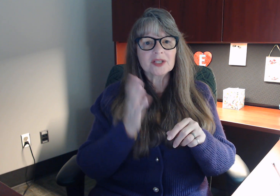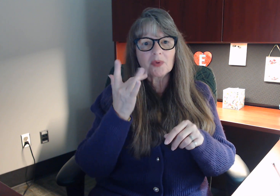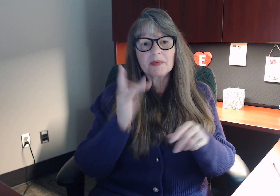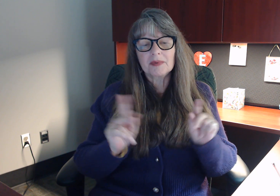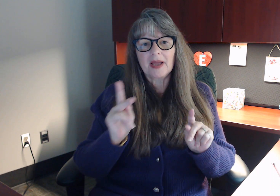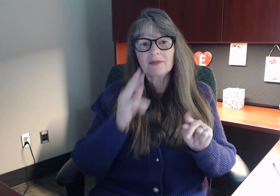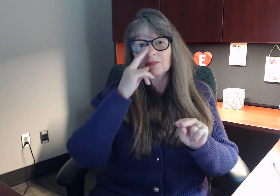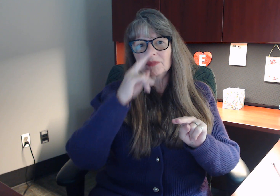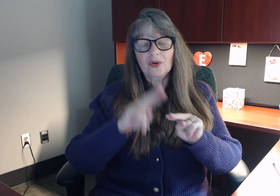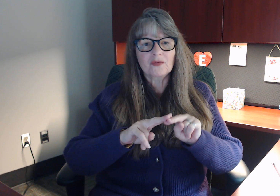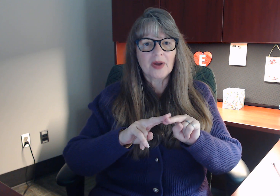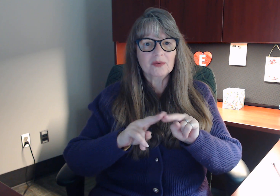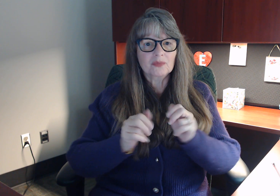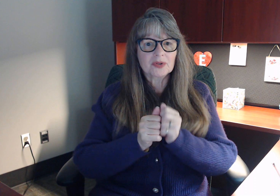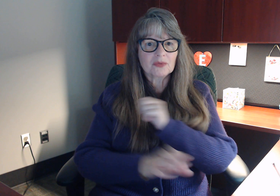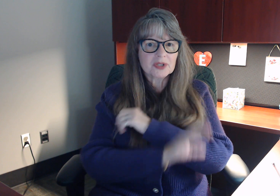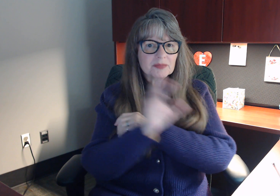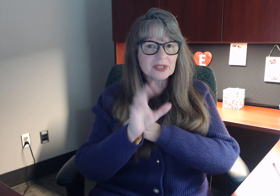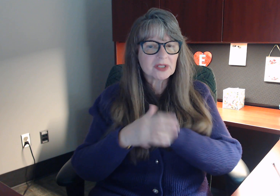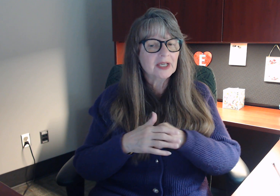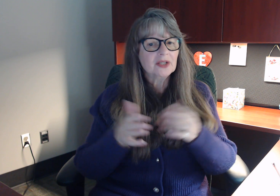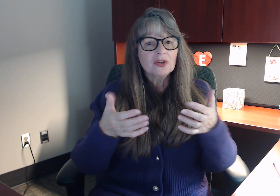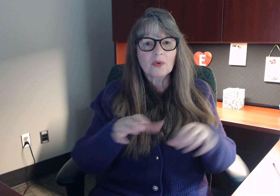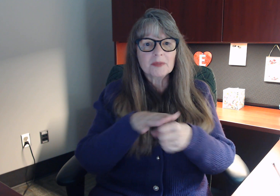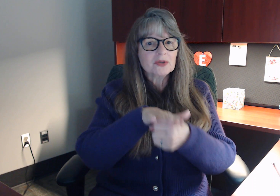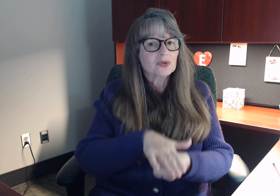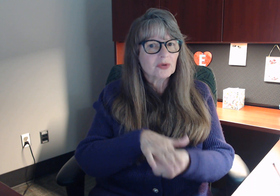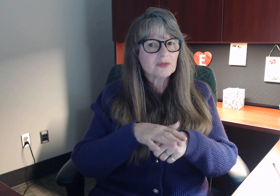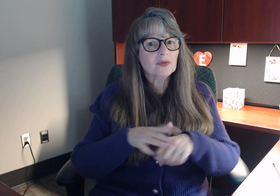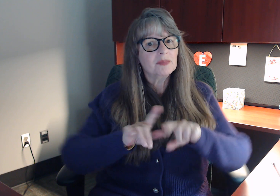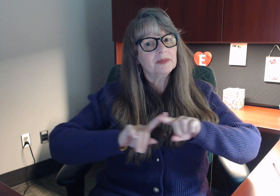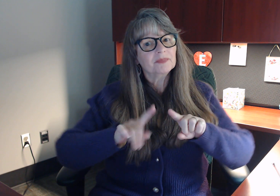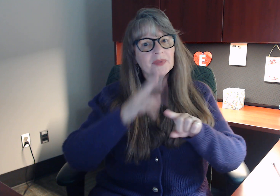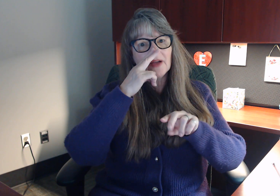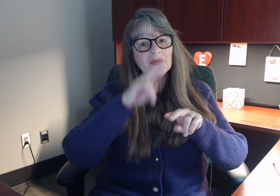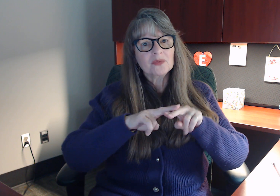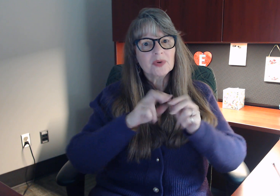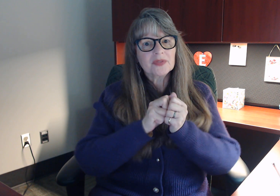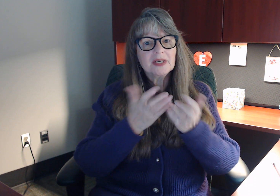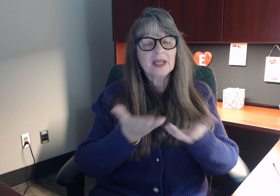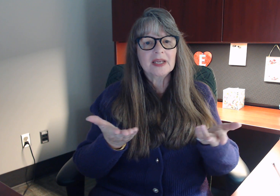people have, fun with Christmas. You don't want to be too stressful, but have fun with it. And